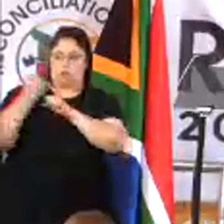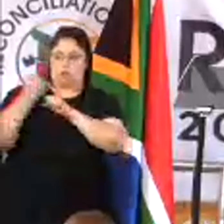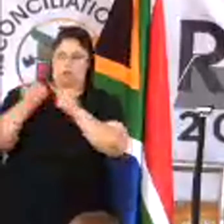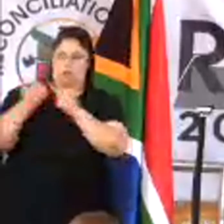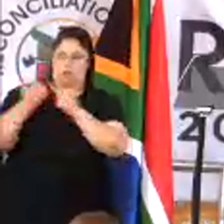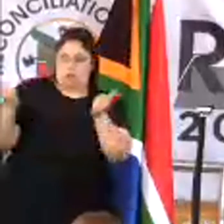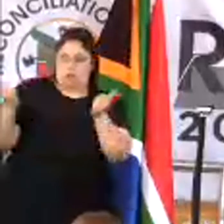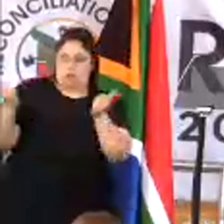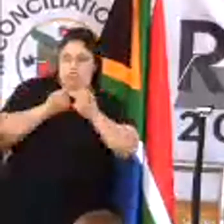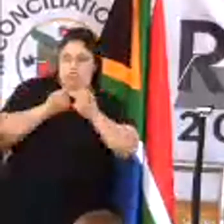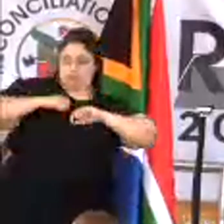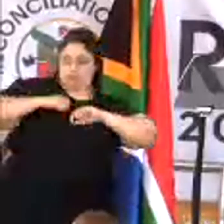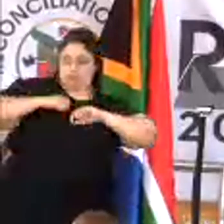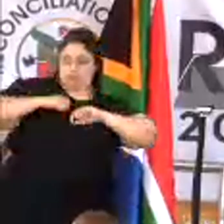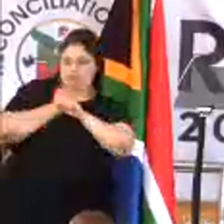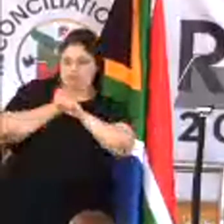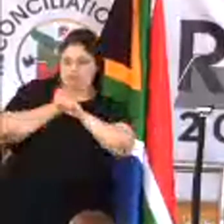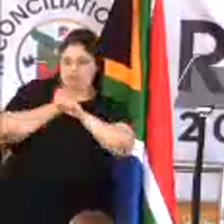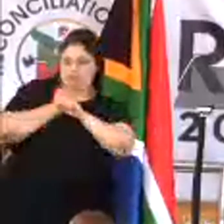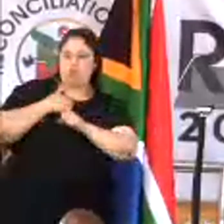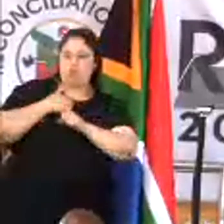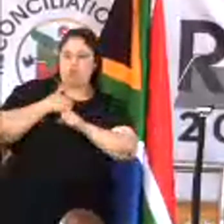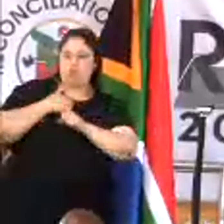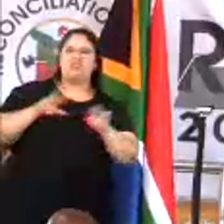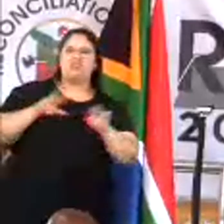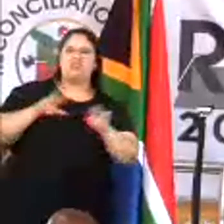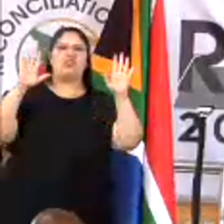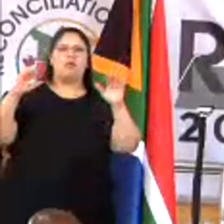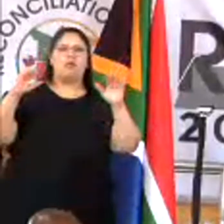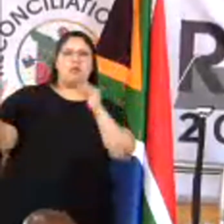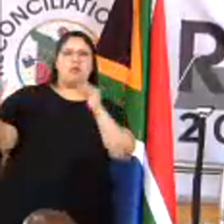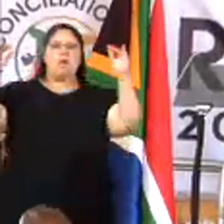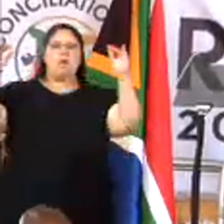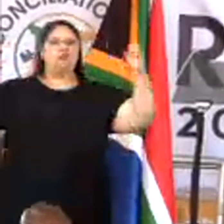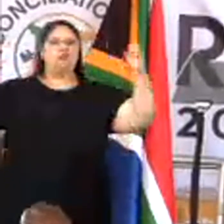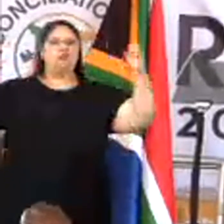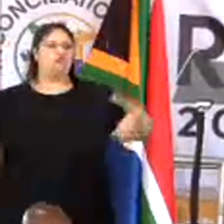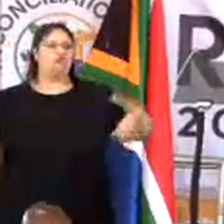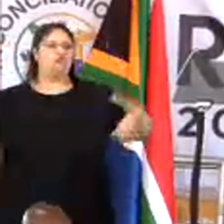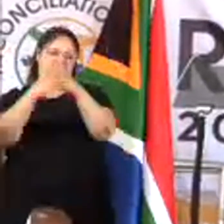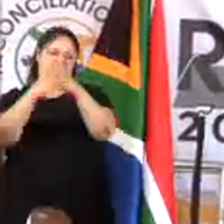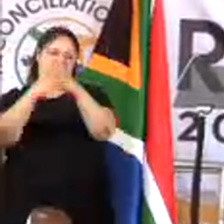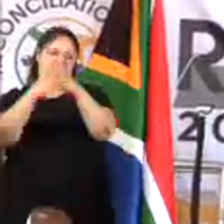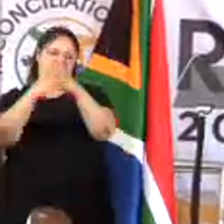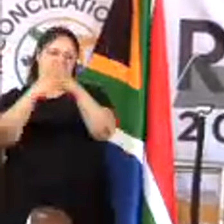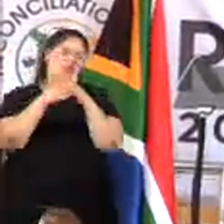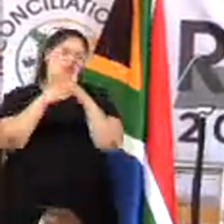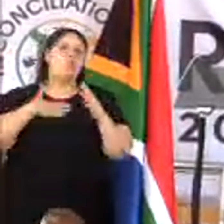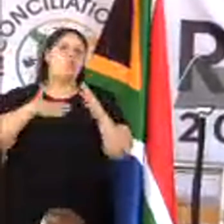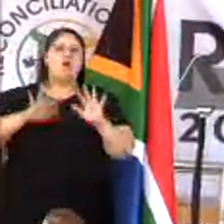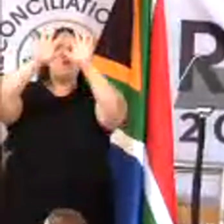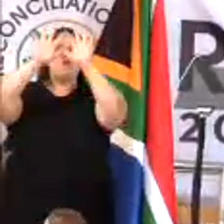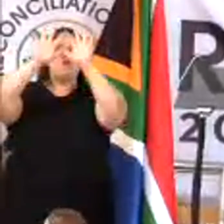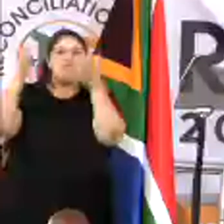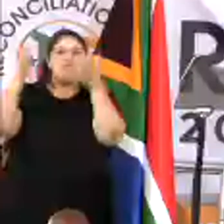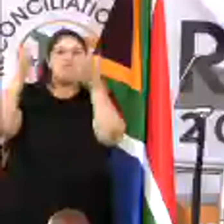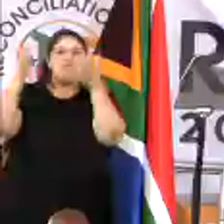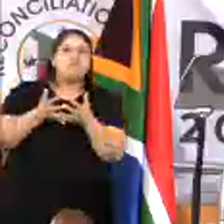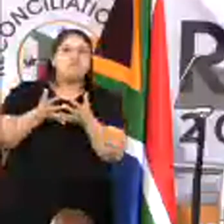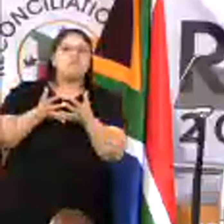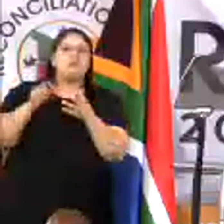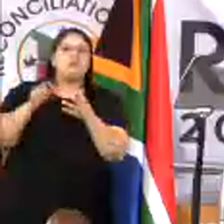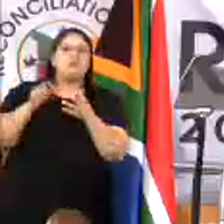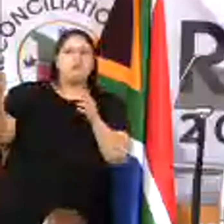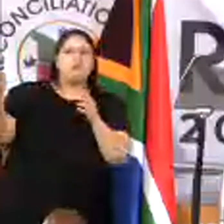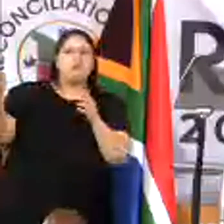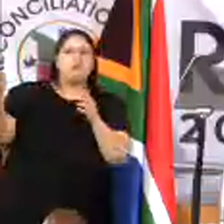we want to advance the theme of solidarity. We want the world to